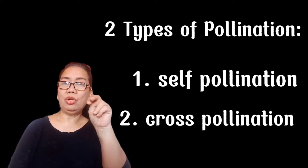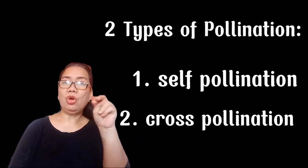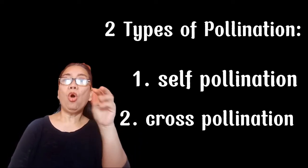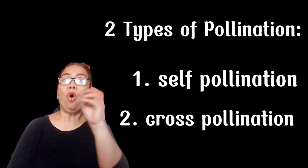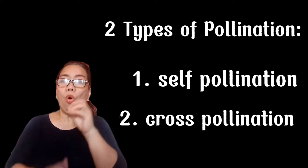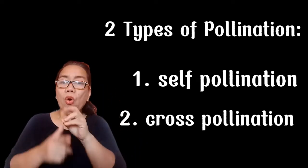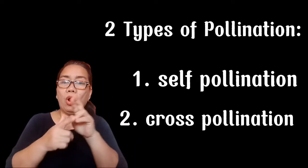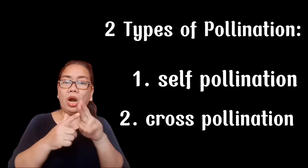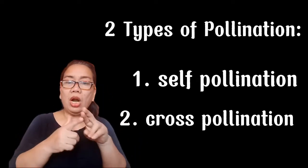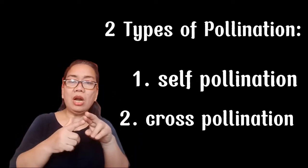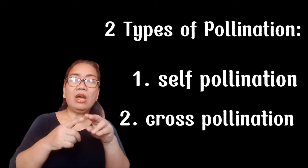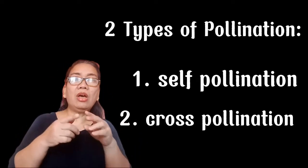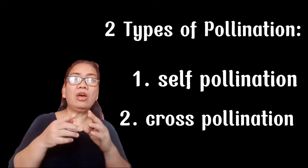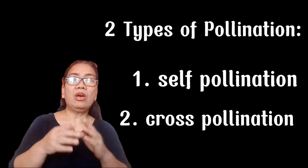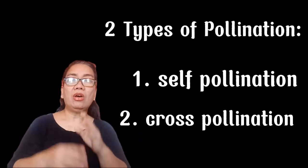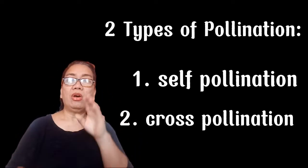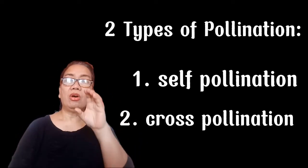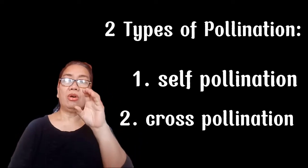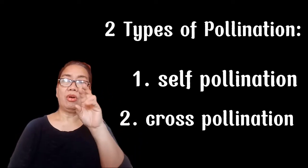self-pollination or